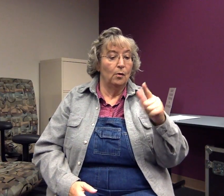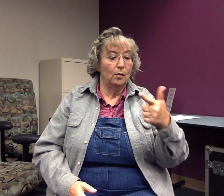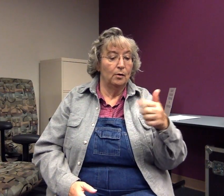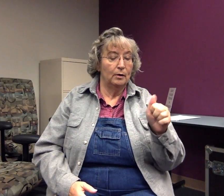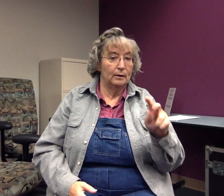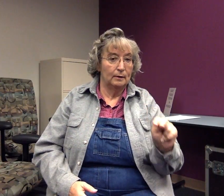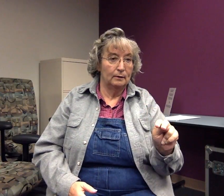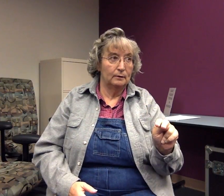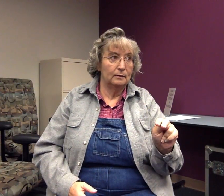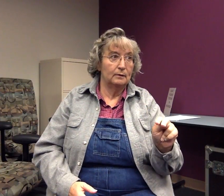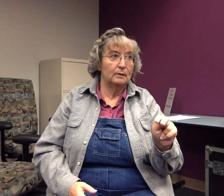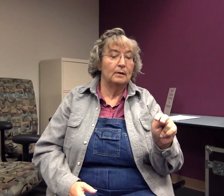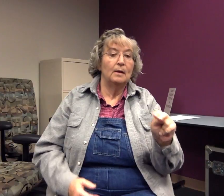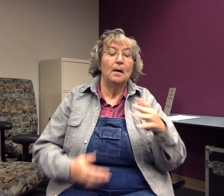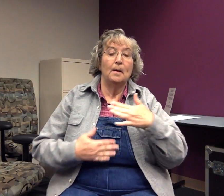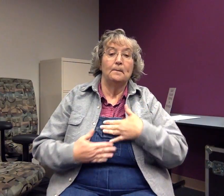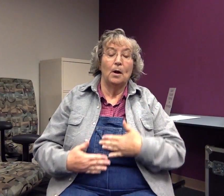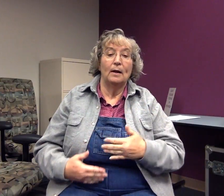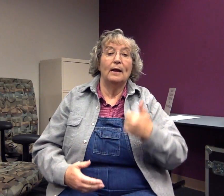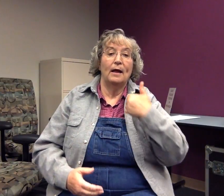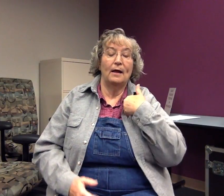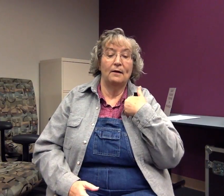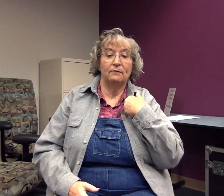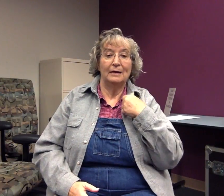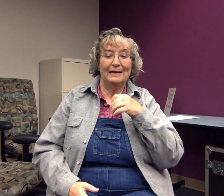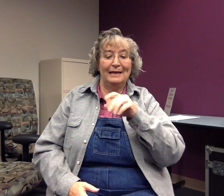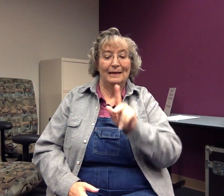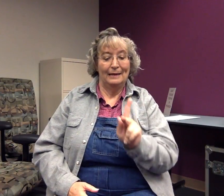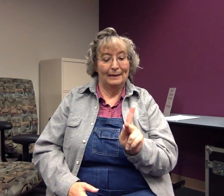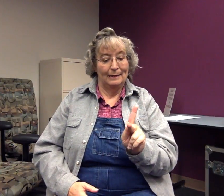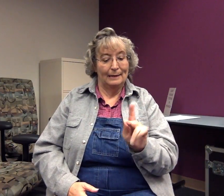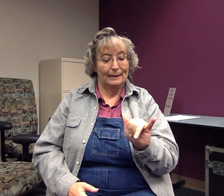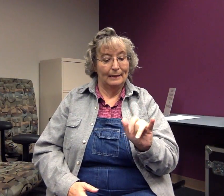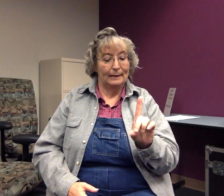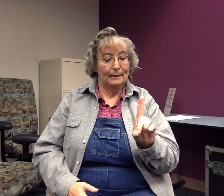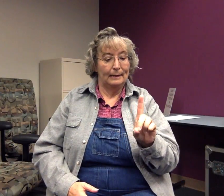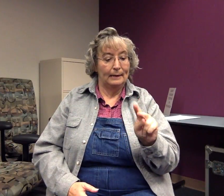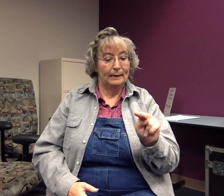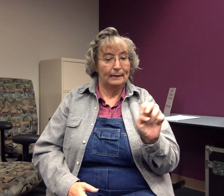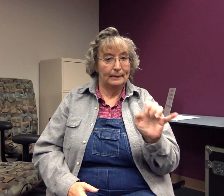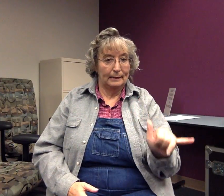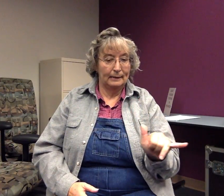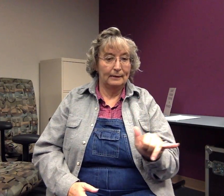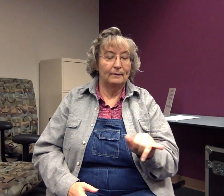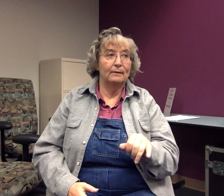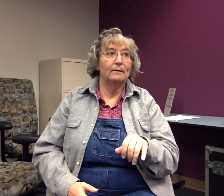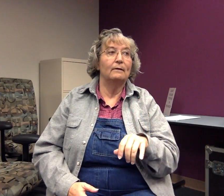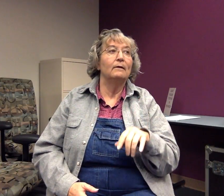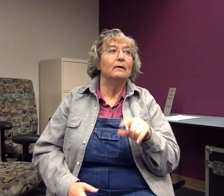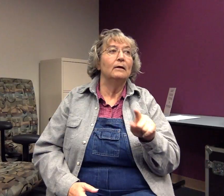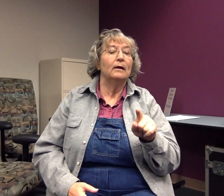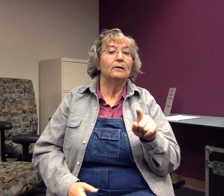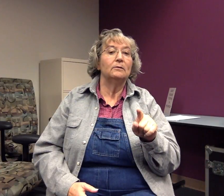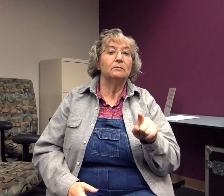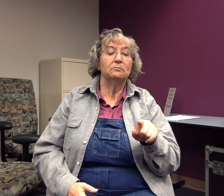intestines. A cell has lysosomes and peroxisomes. Hey, good question. A cell's brain is its genetic